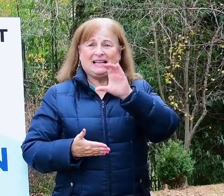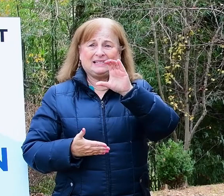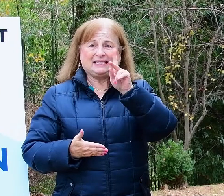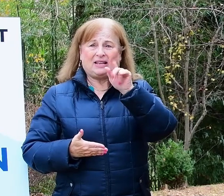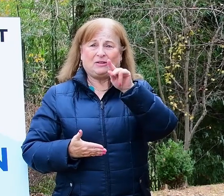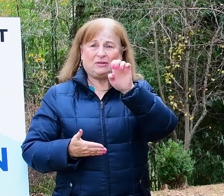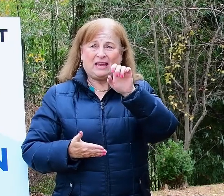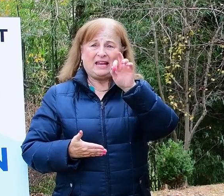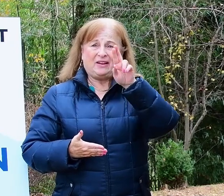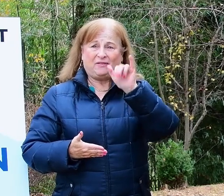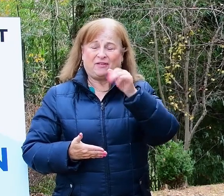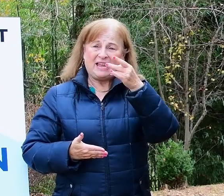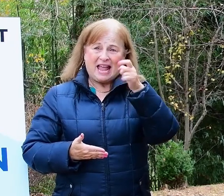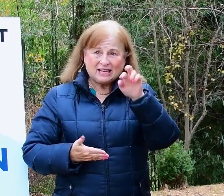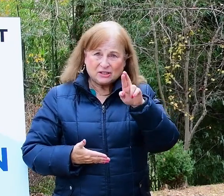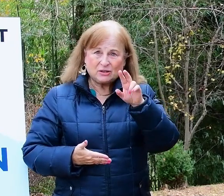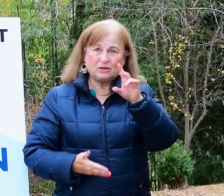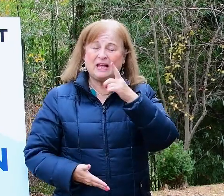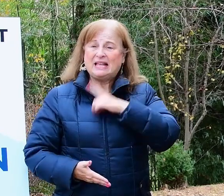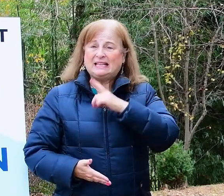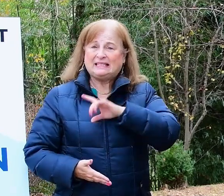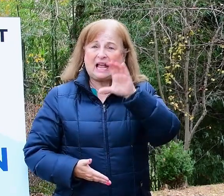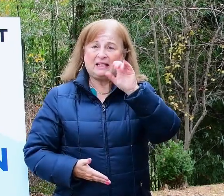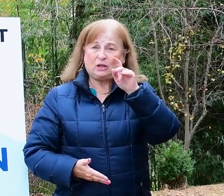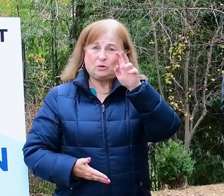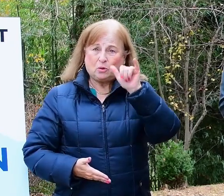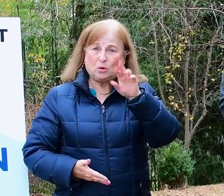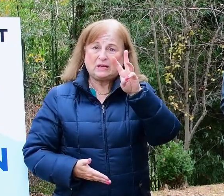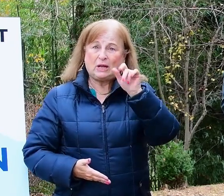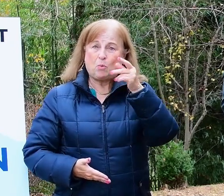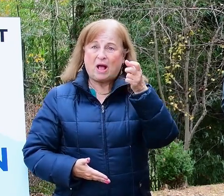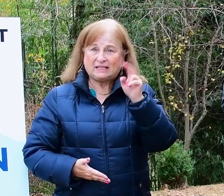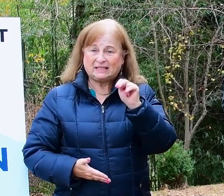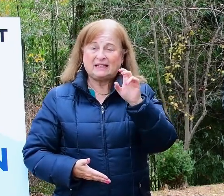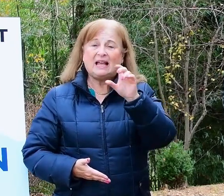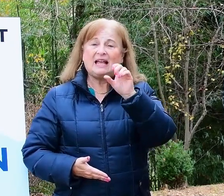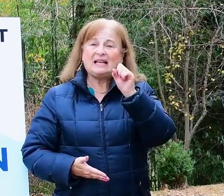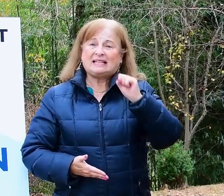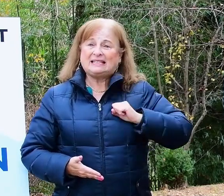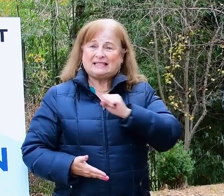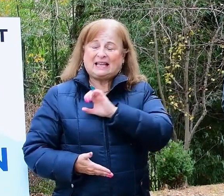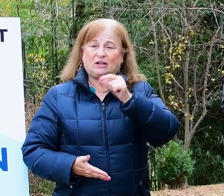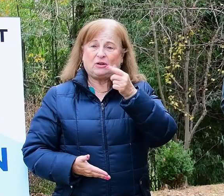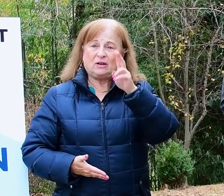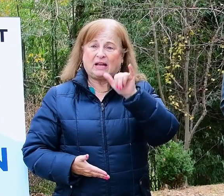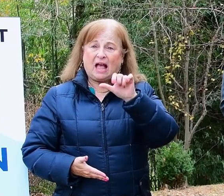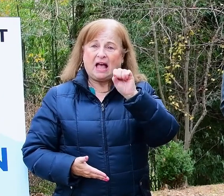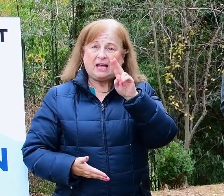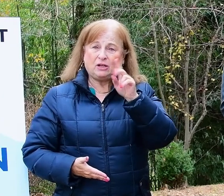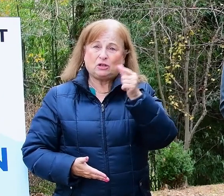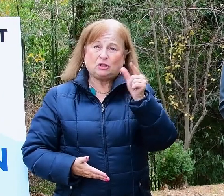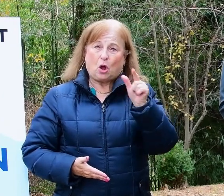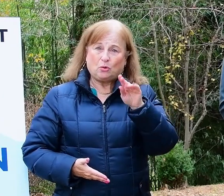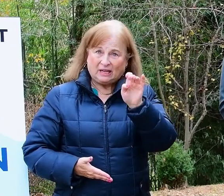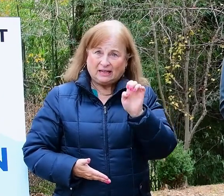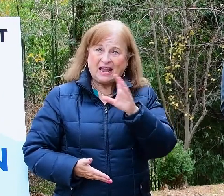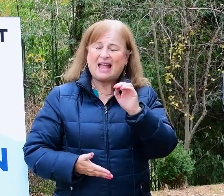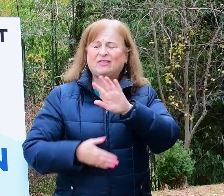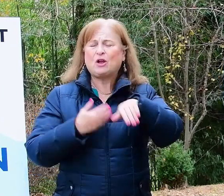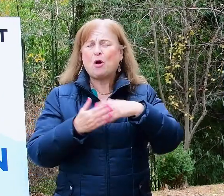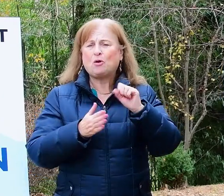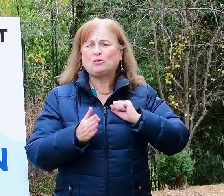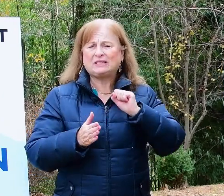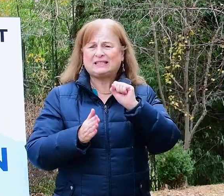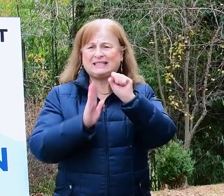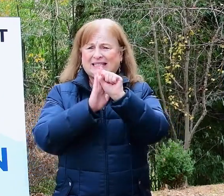Fry Hester, Delegate Courtney Watson, Senator Guy Gazzoni, and our entire state delegation for